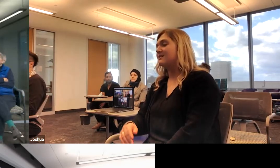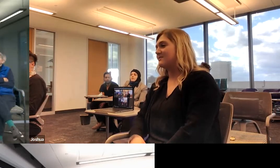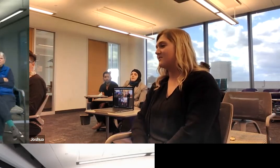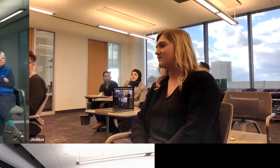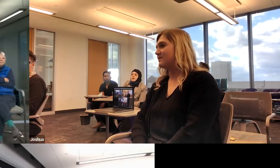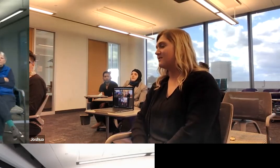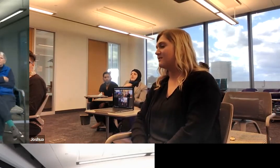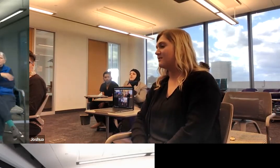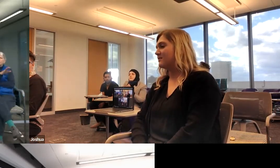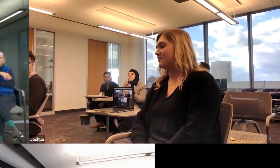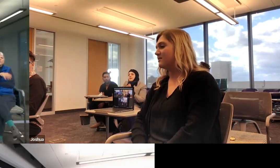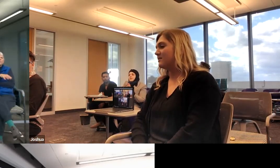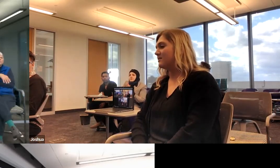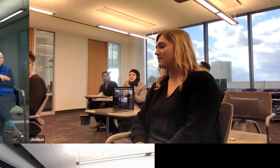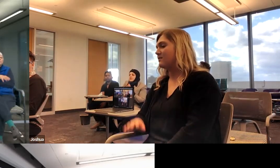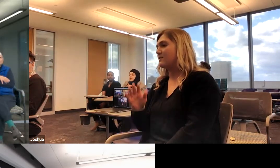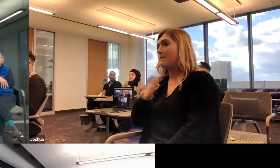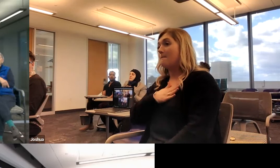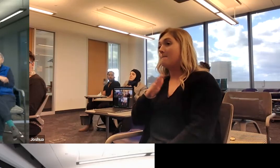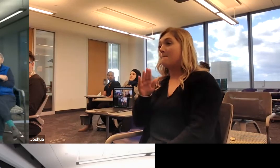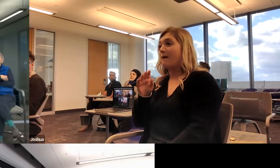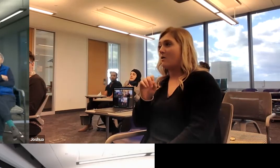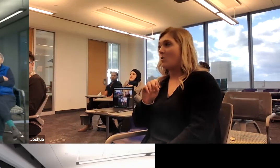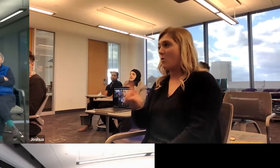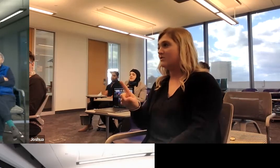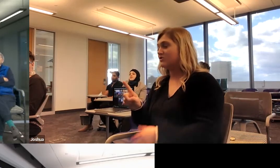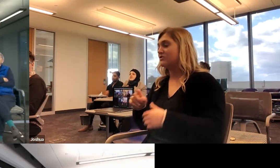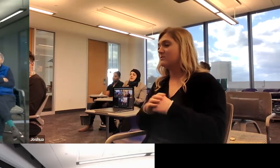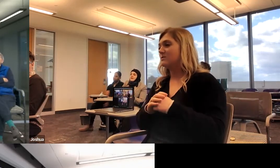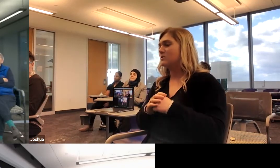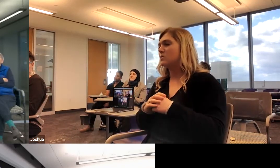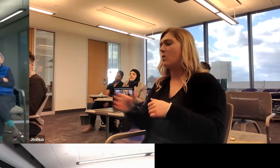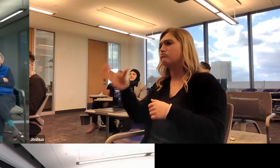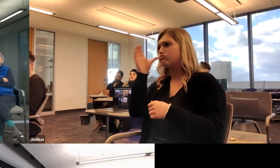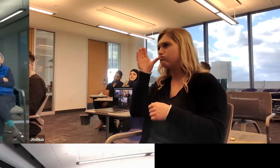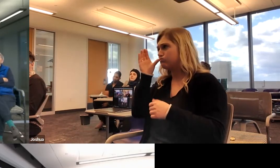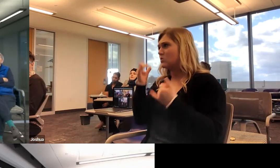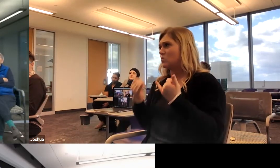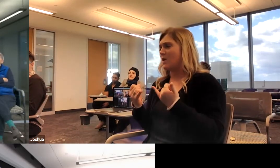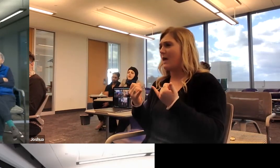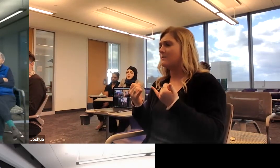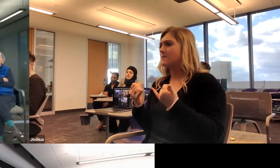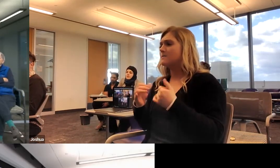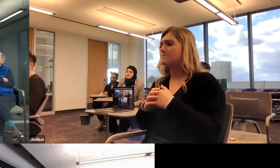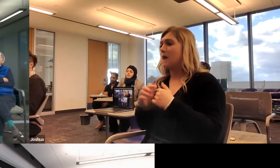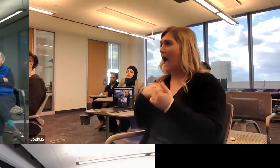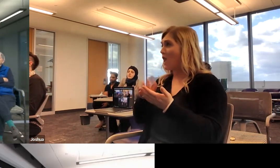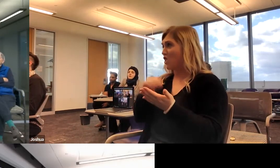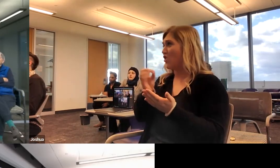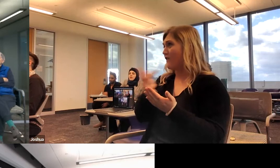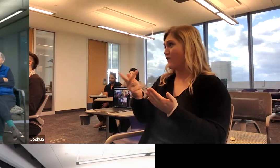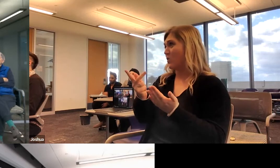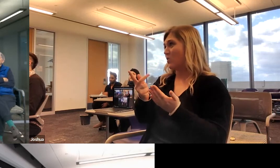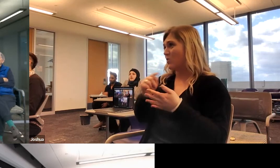Yeah. Okay, so my question is just from listening today, I feel like there are a few things that I learned, the difference